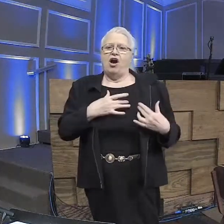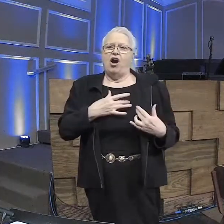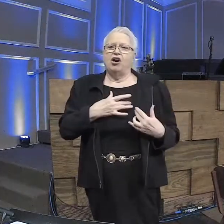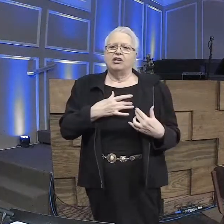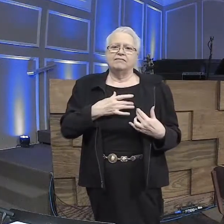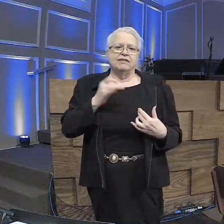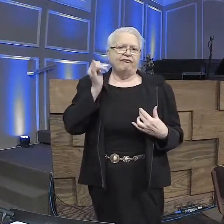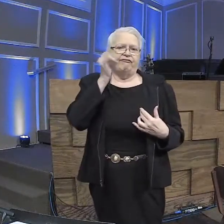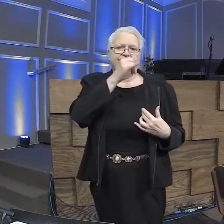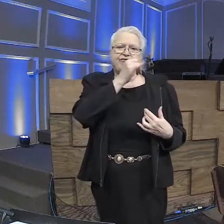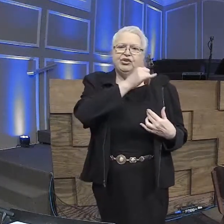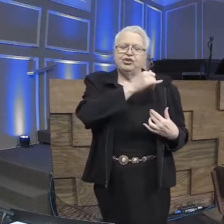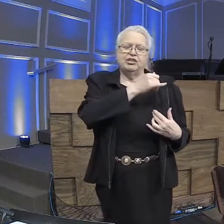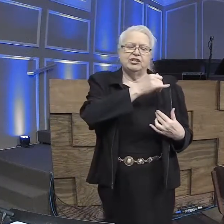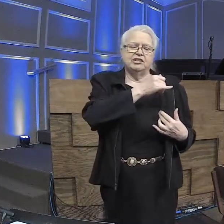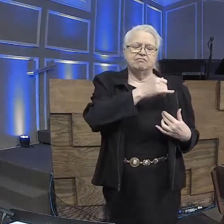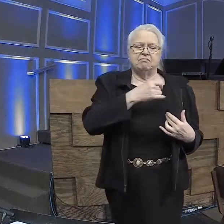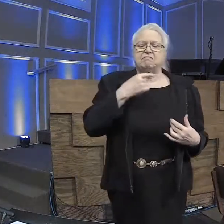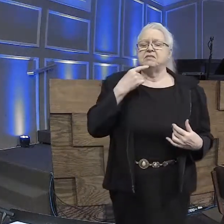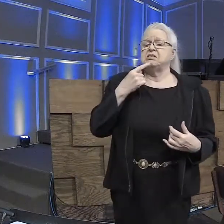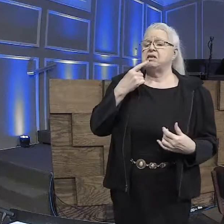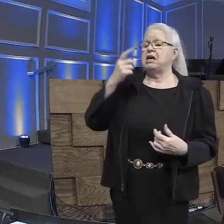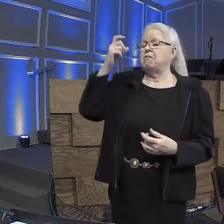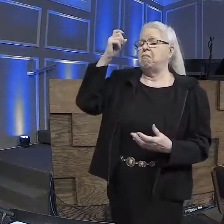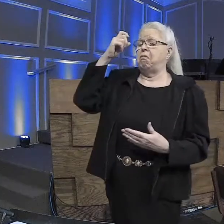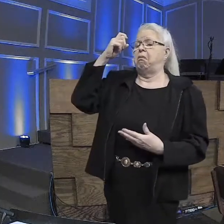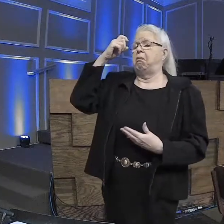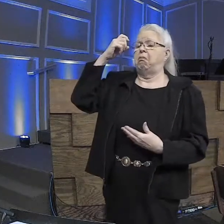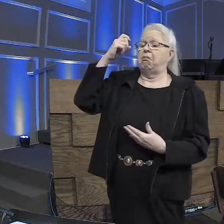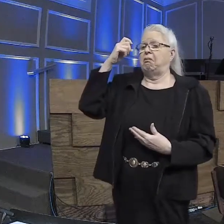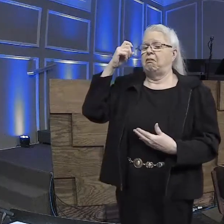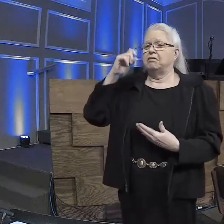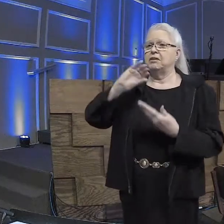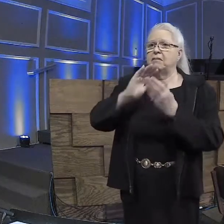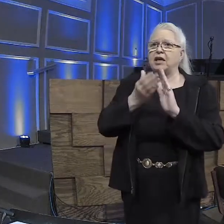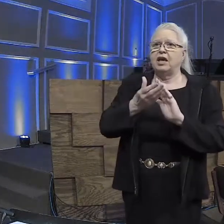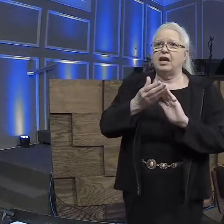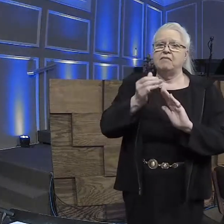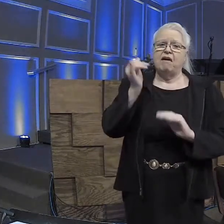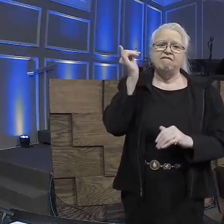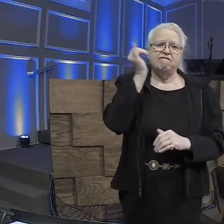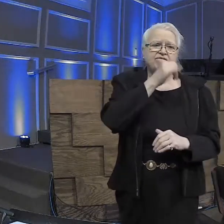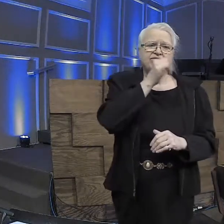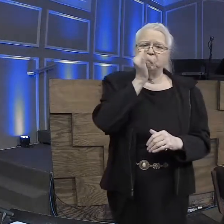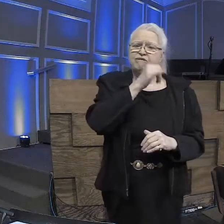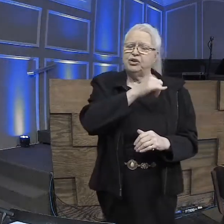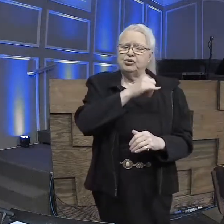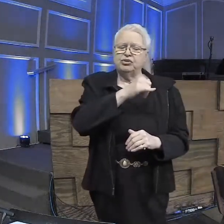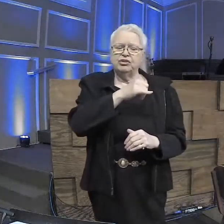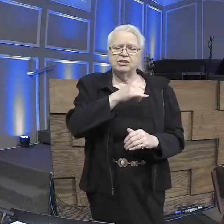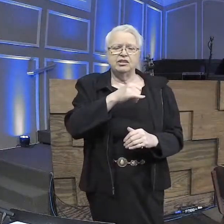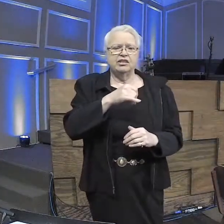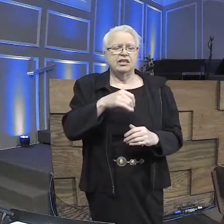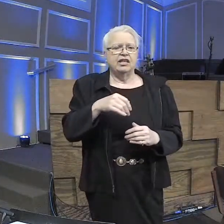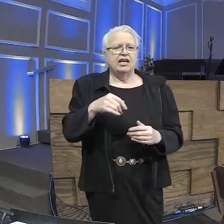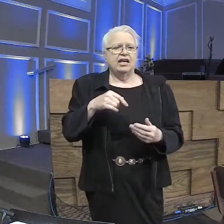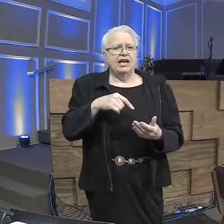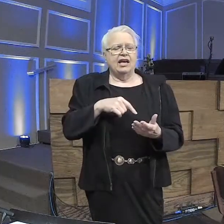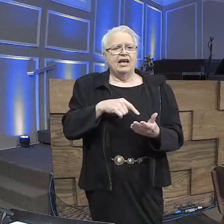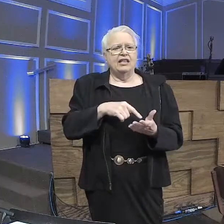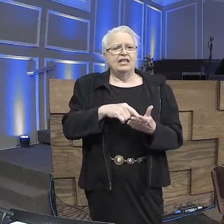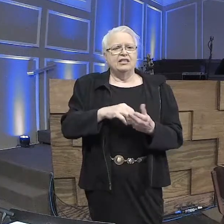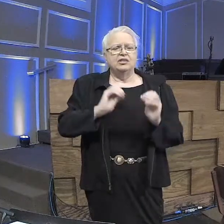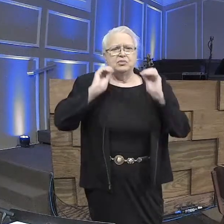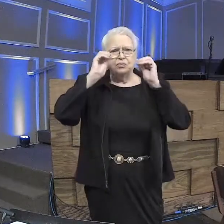to be wise, they became fools. And the philosophy of this world has plunged mankind into the abyss of